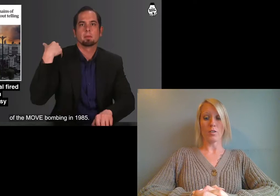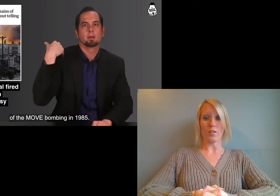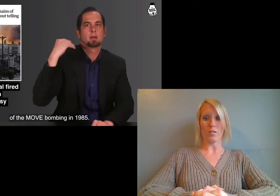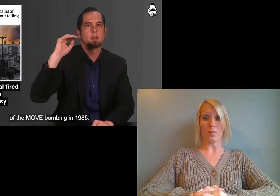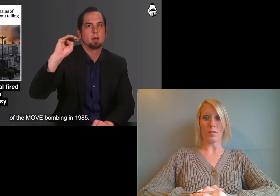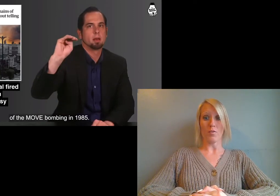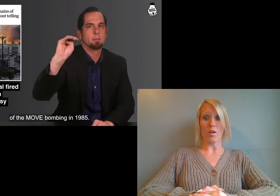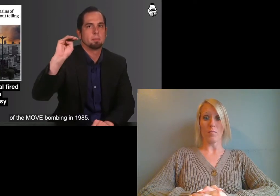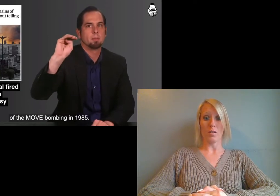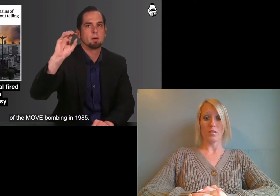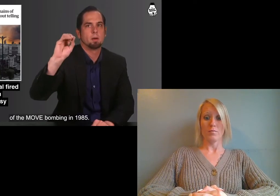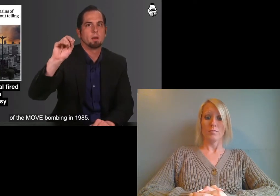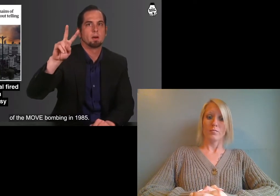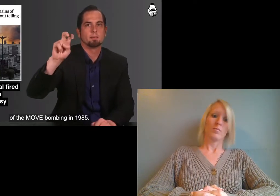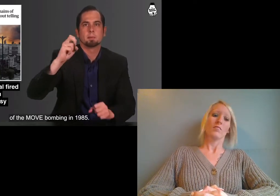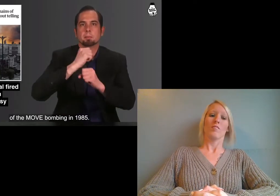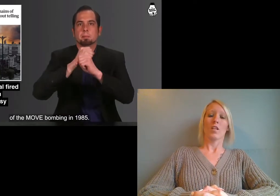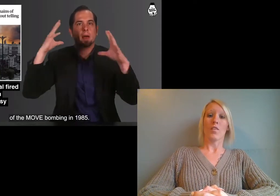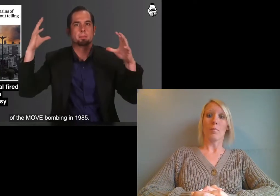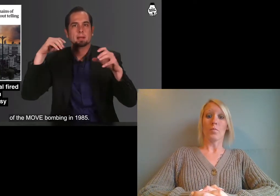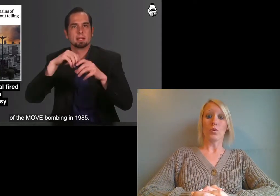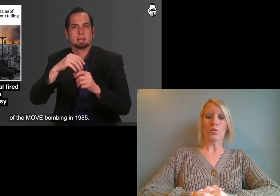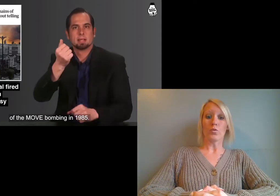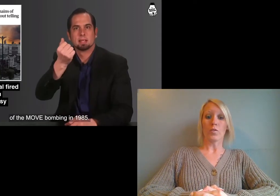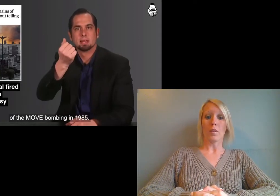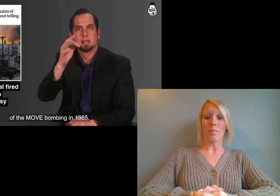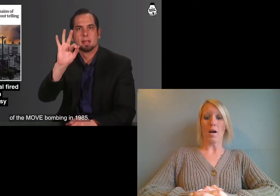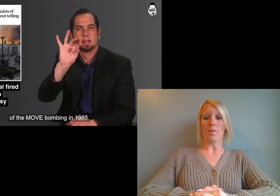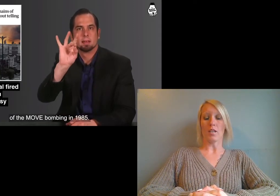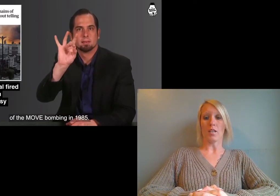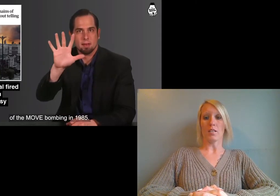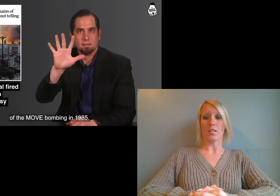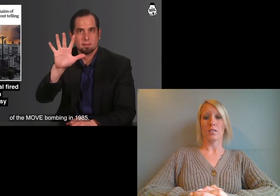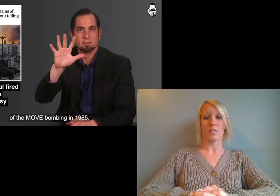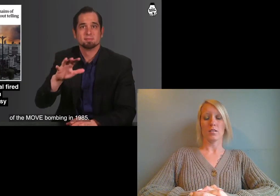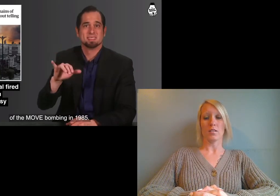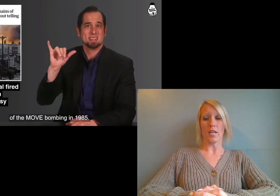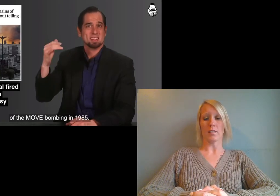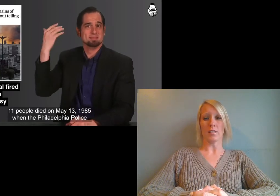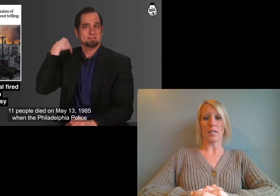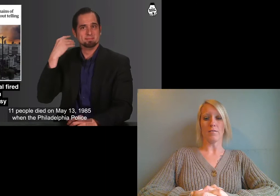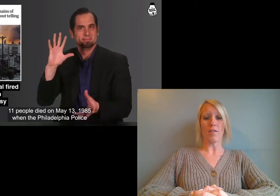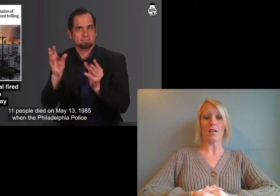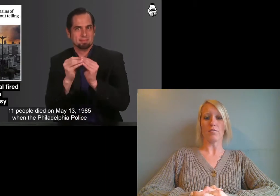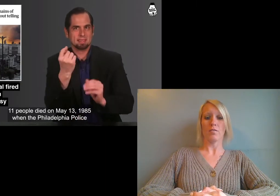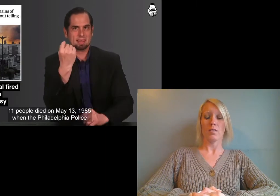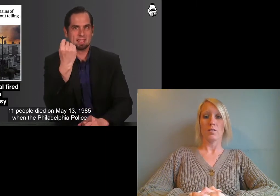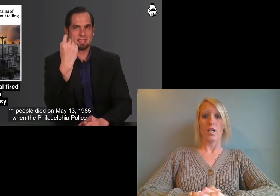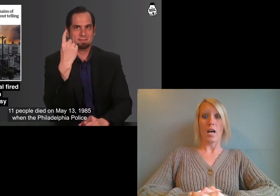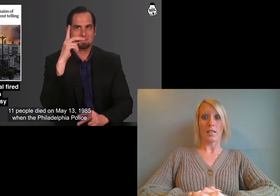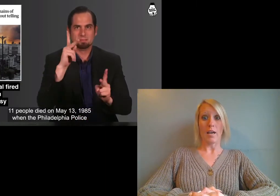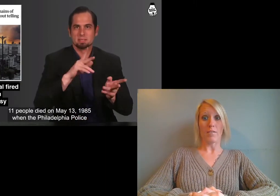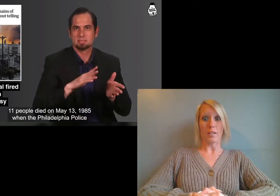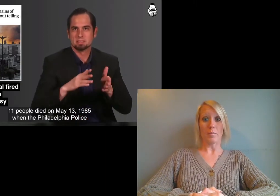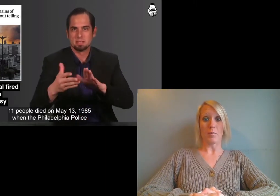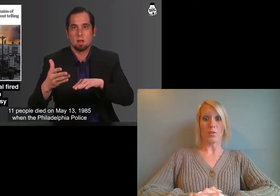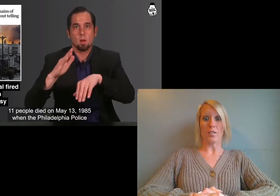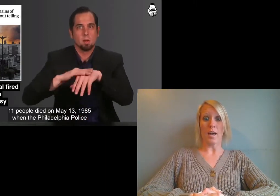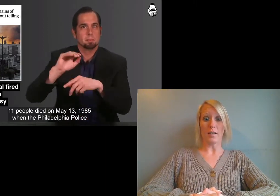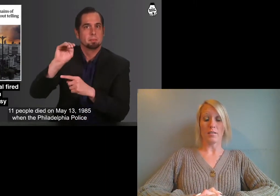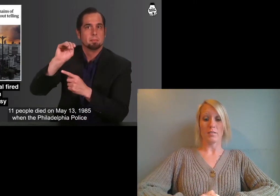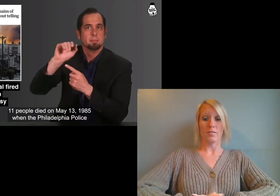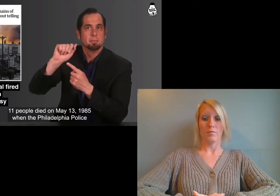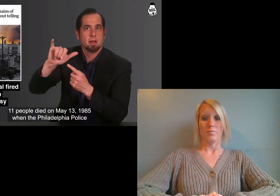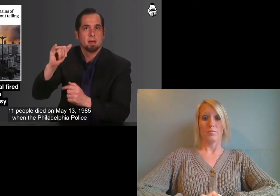African American victims from the MOVE bombing in 1985. 11